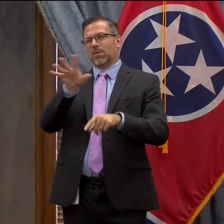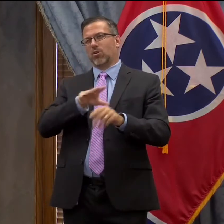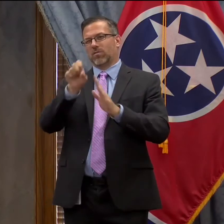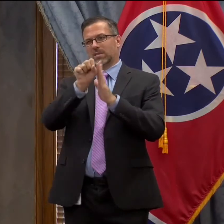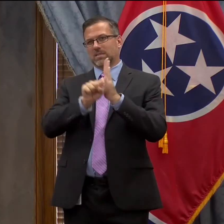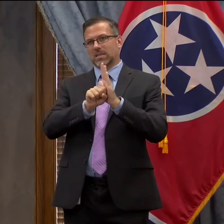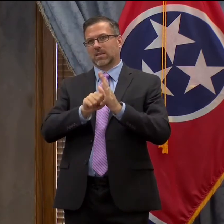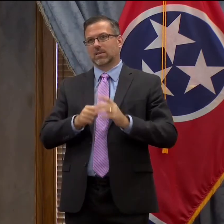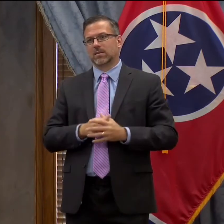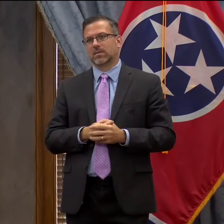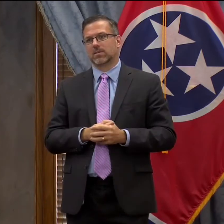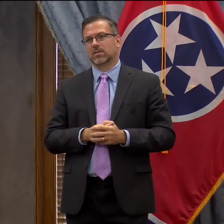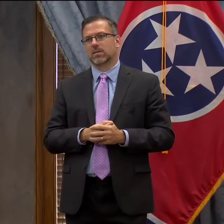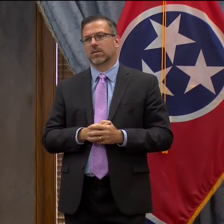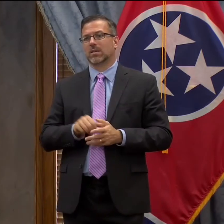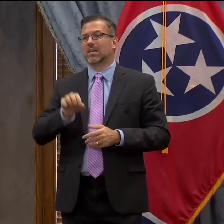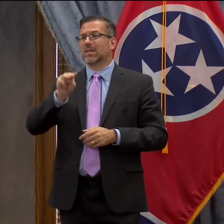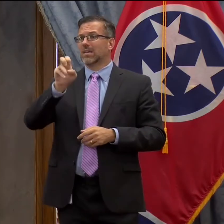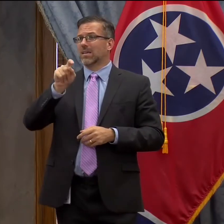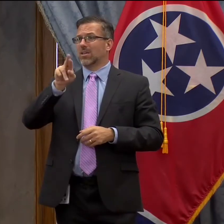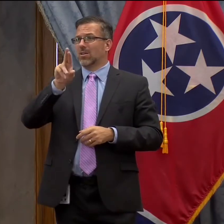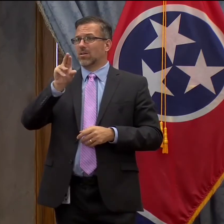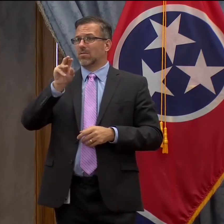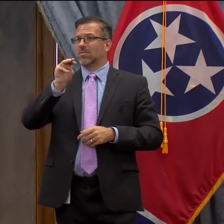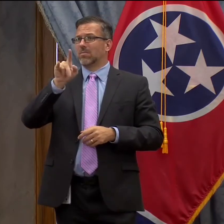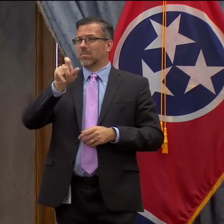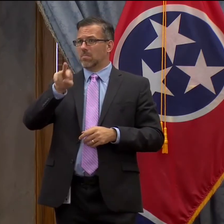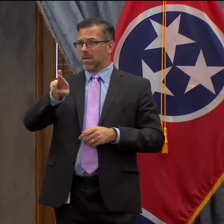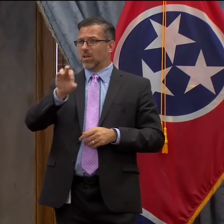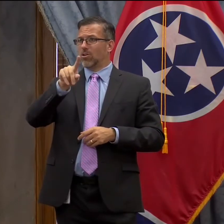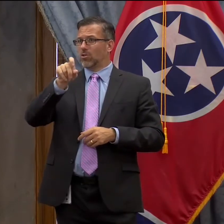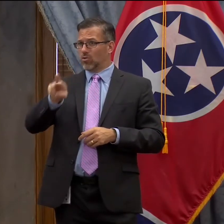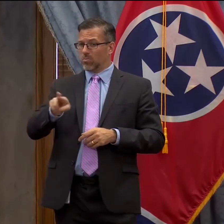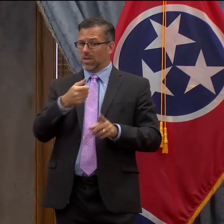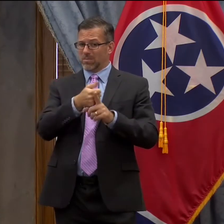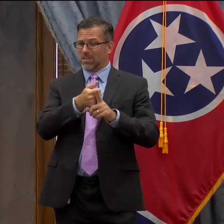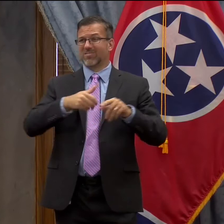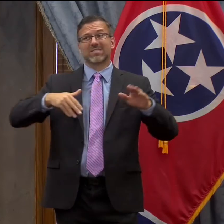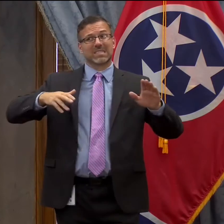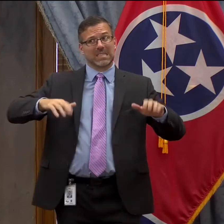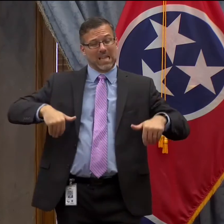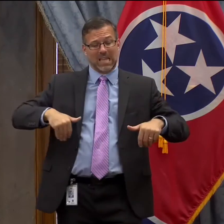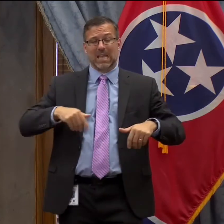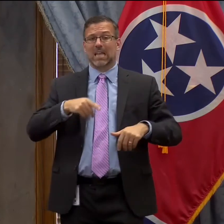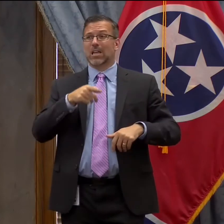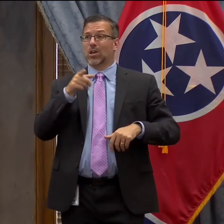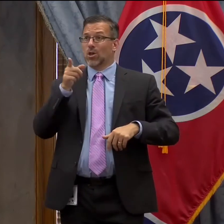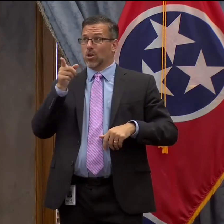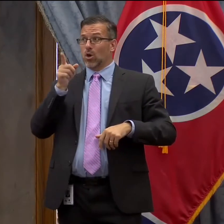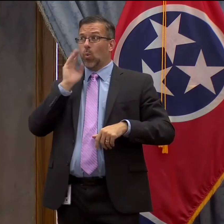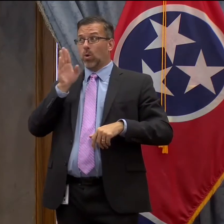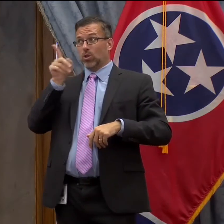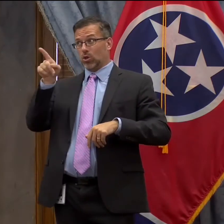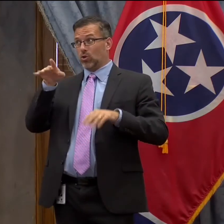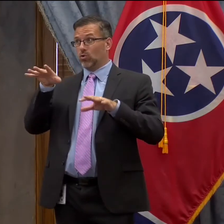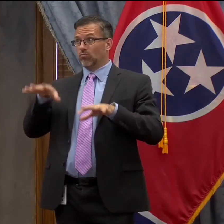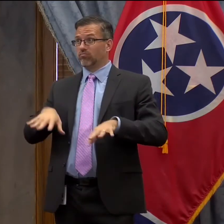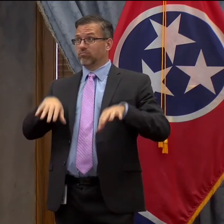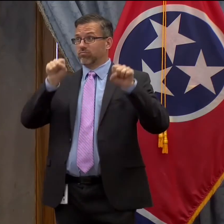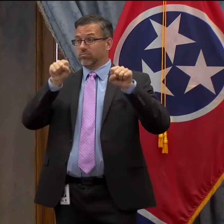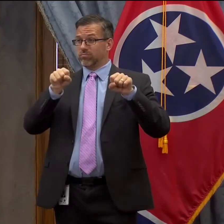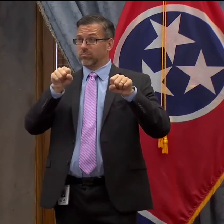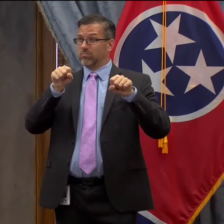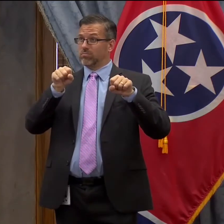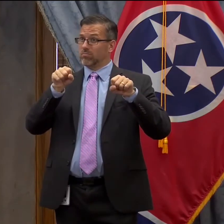how he hasn't done that, is there any, at any point, would you step in and say these six local county health departments can no longer set?